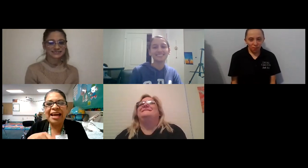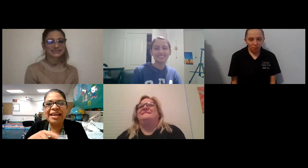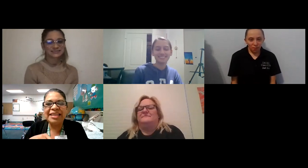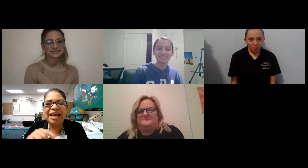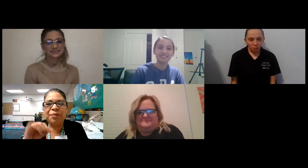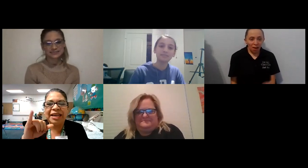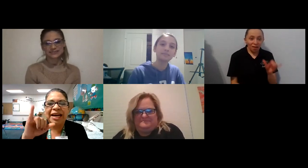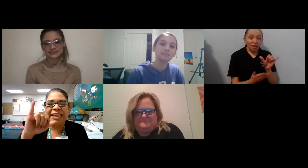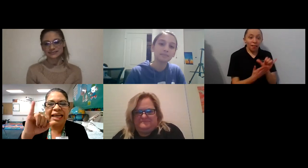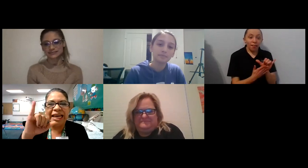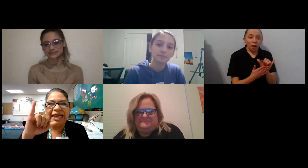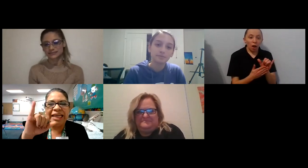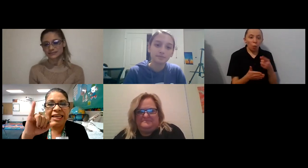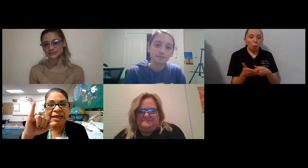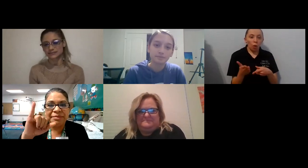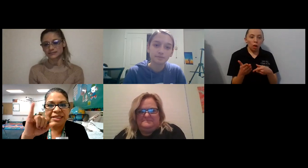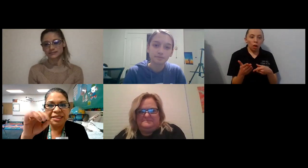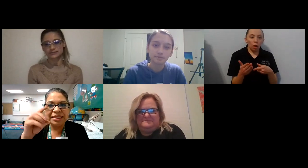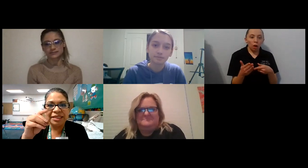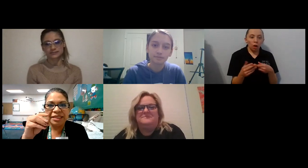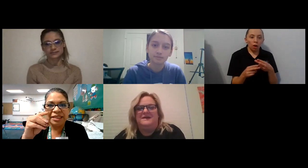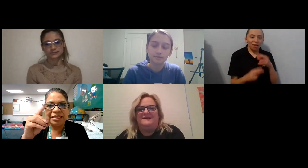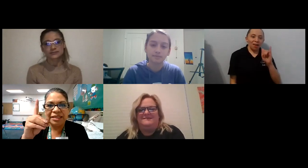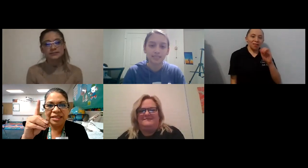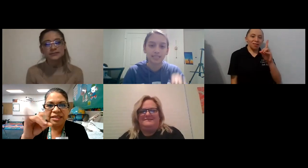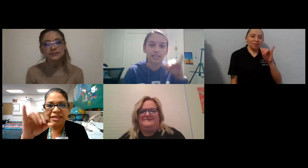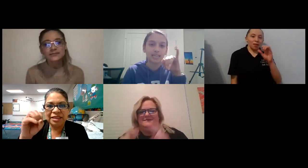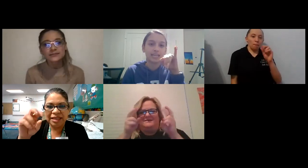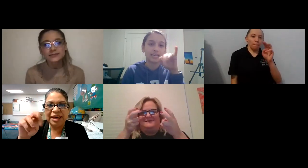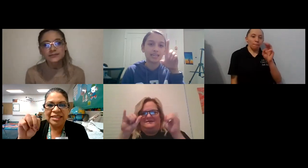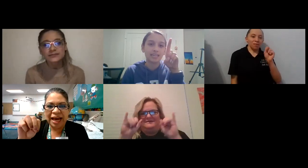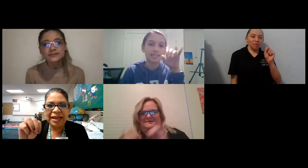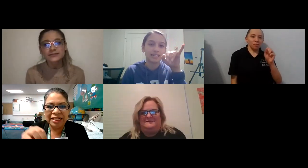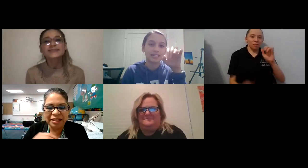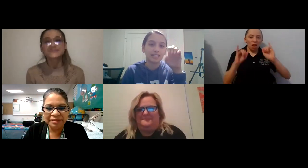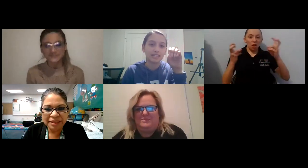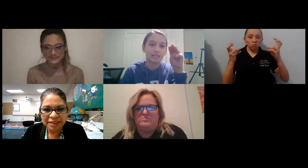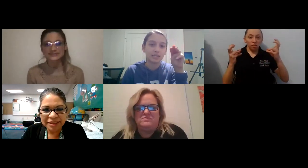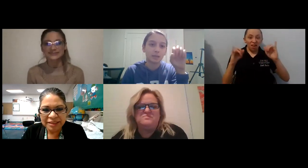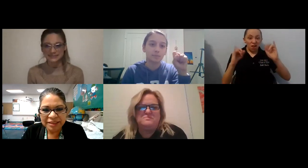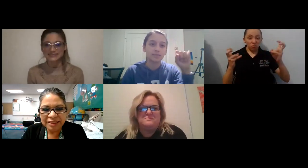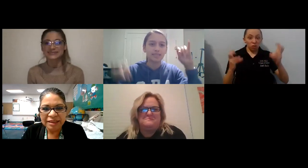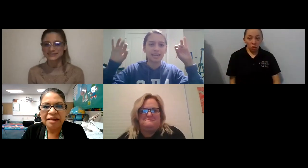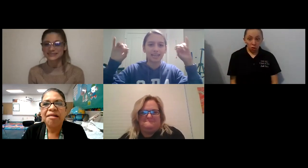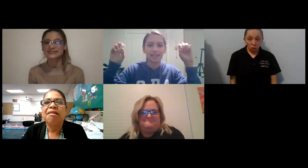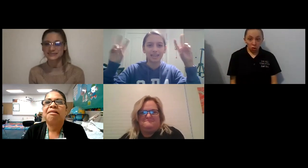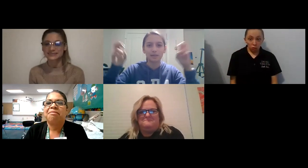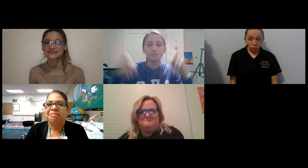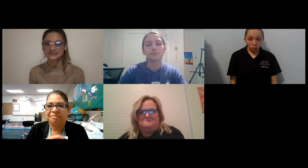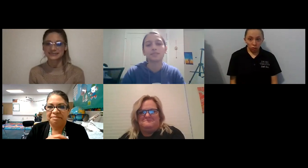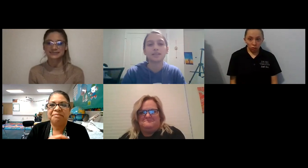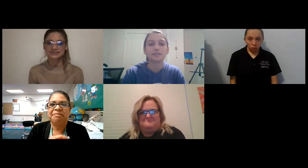Isn't that what it called idioms? Yeah. I like Is it. that idioms? Mhm.